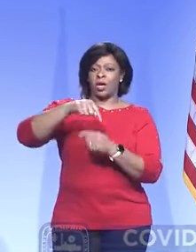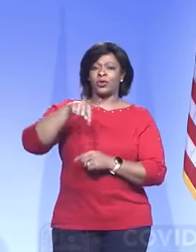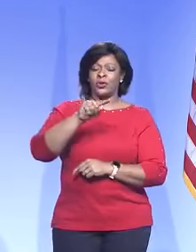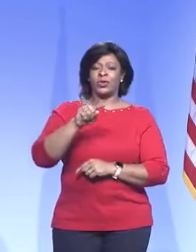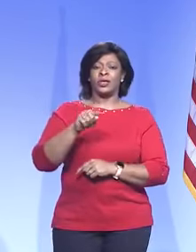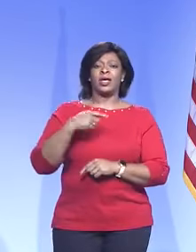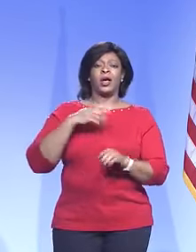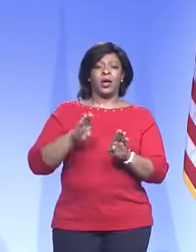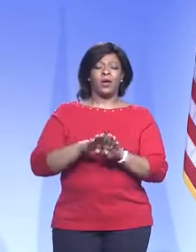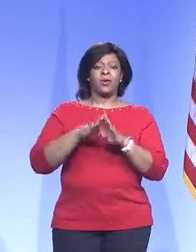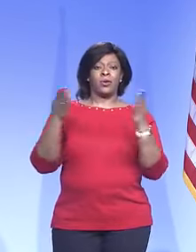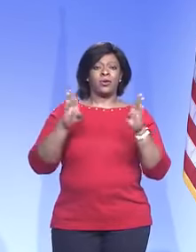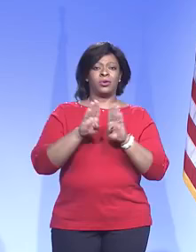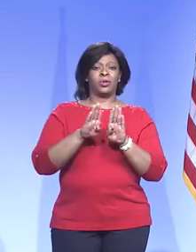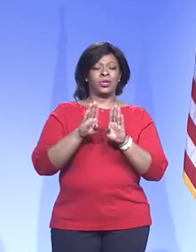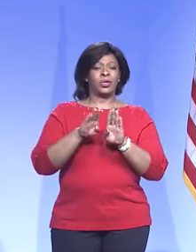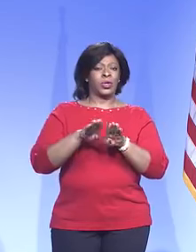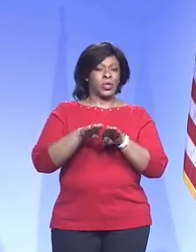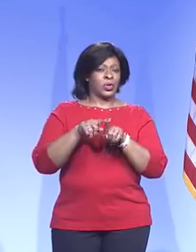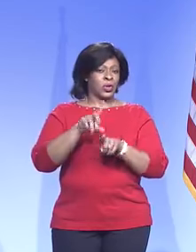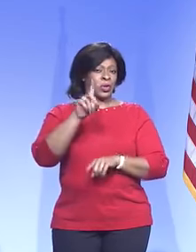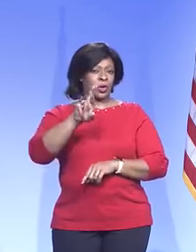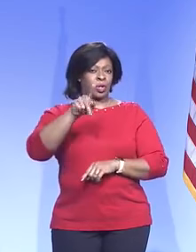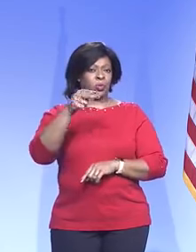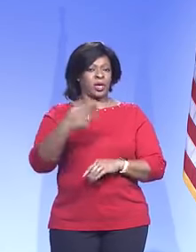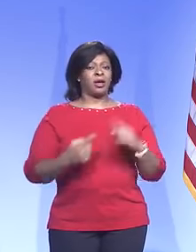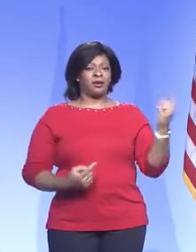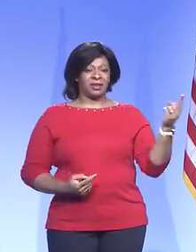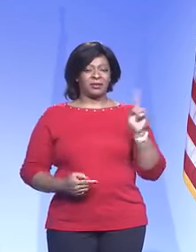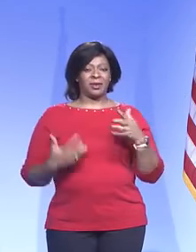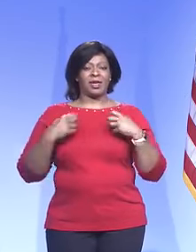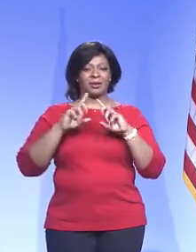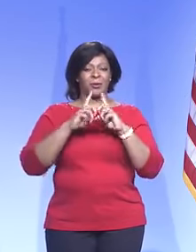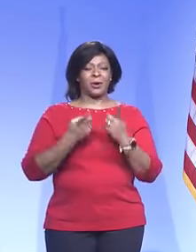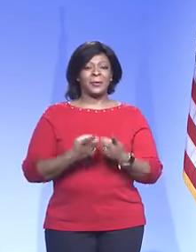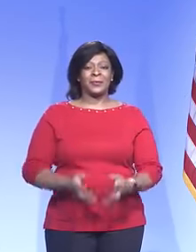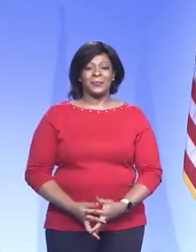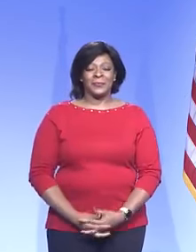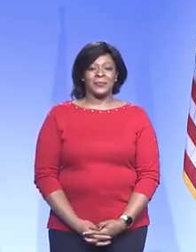I'm going to open up the floor to Dr. Randolph from the Health Department.